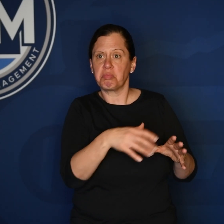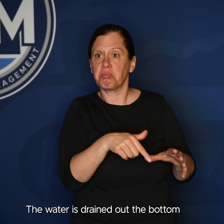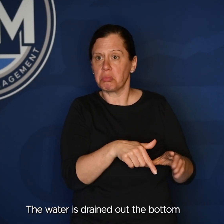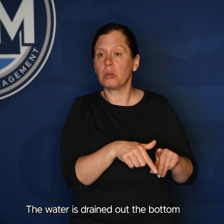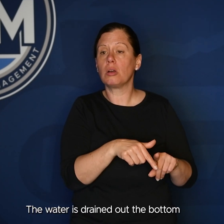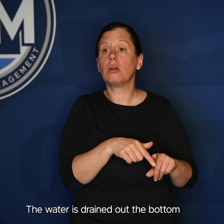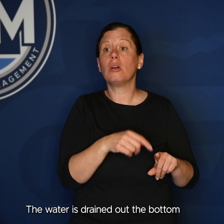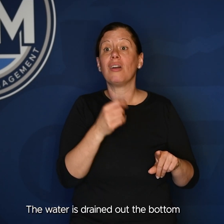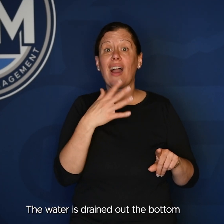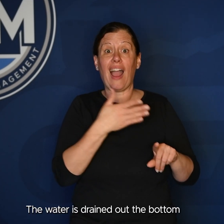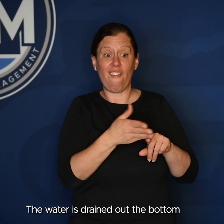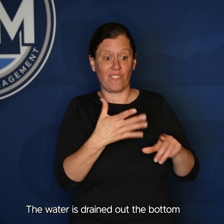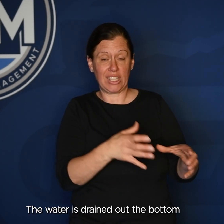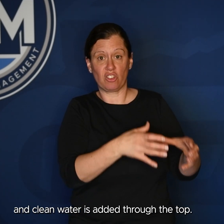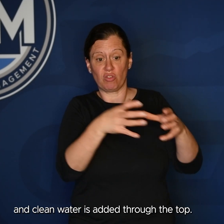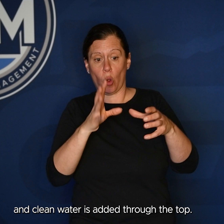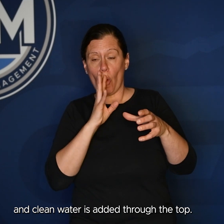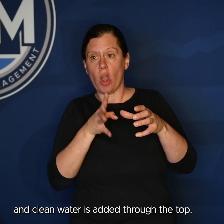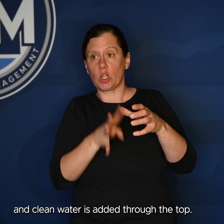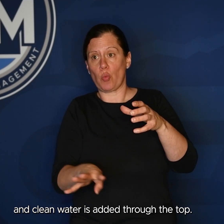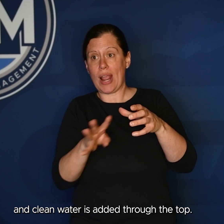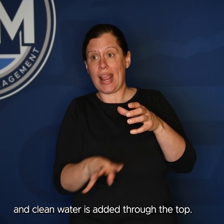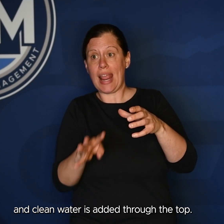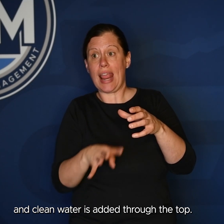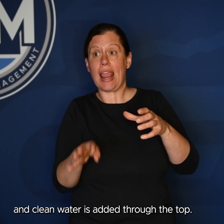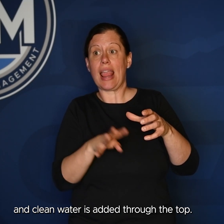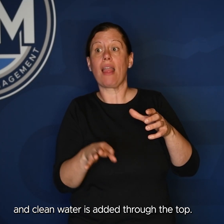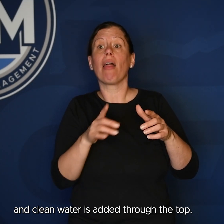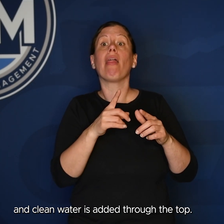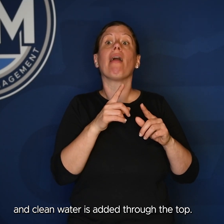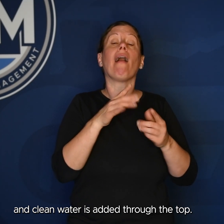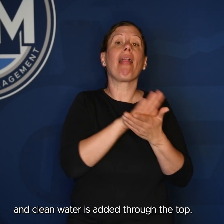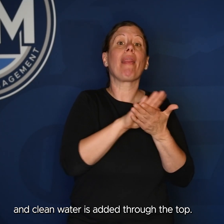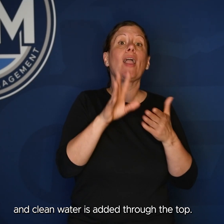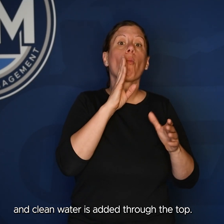The water is drained out the bottom and clean water is added through the top.